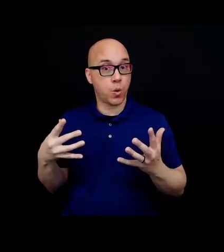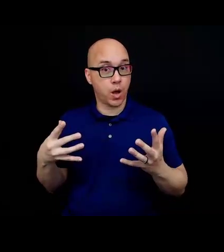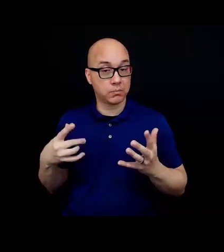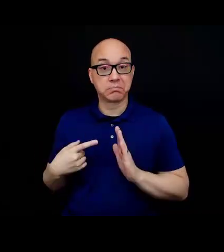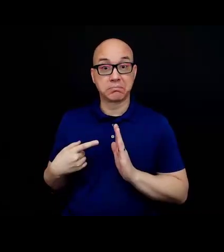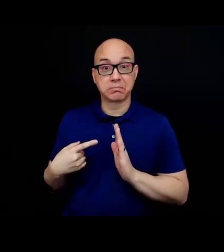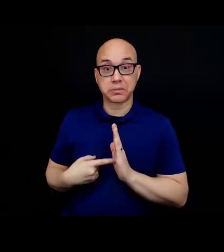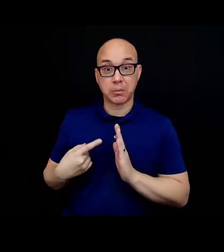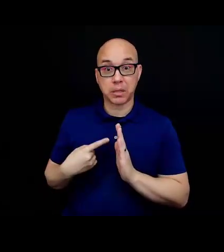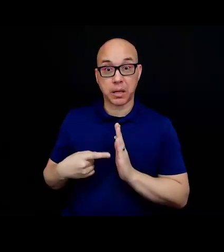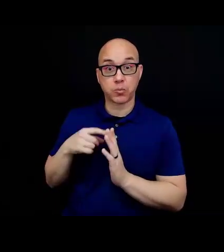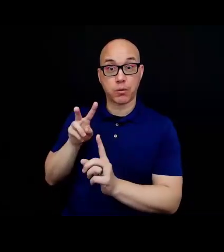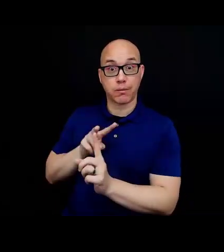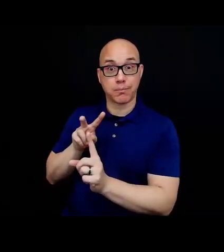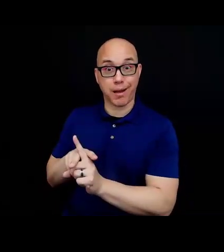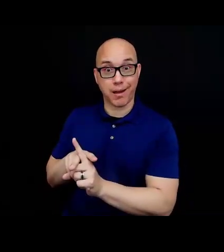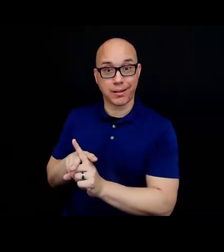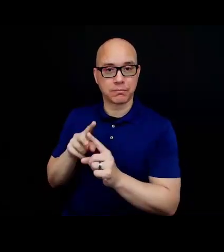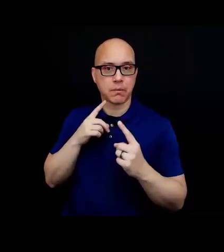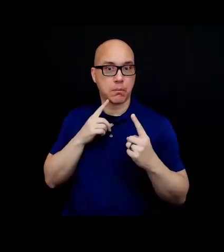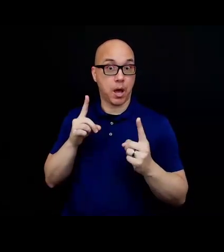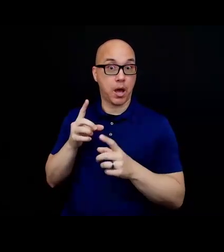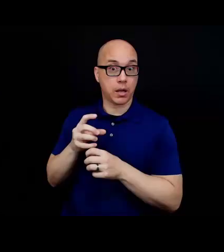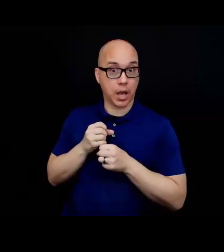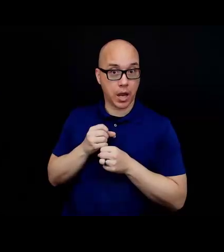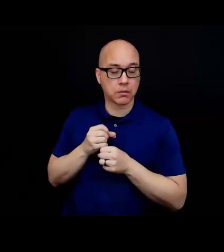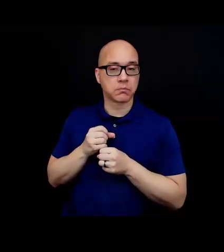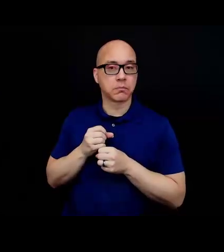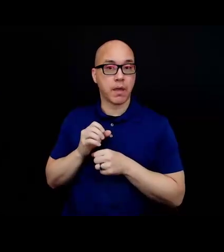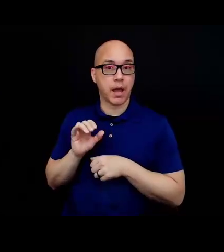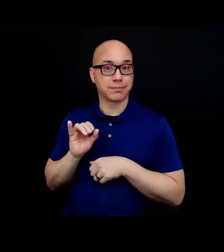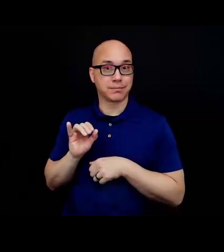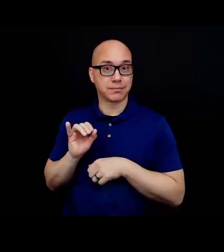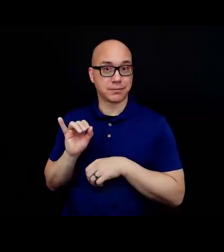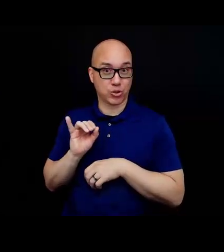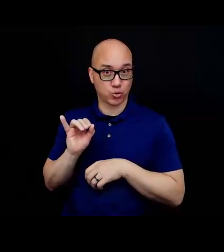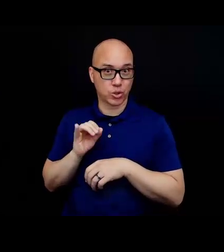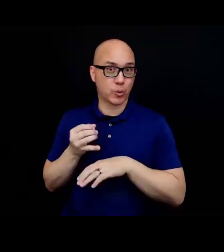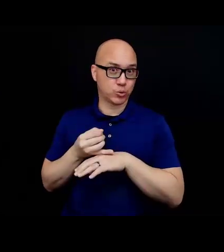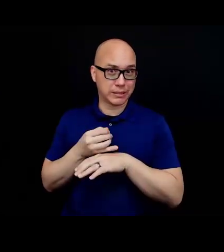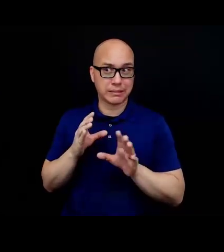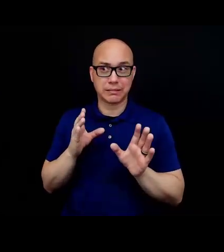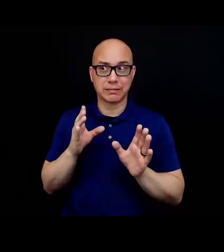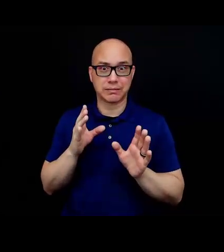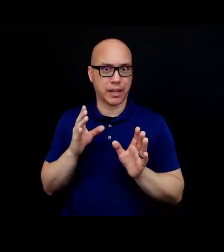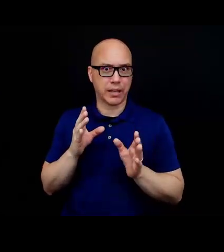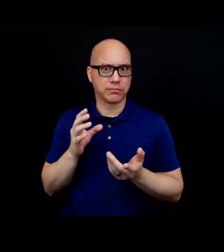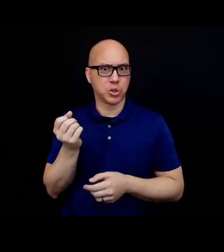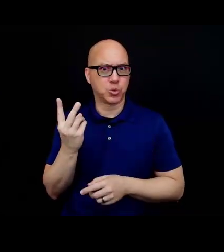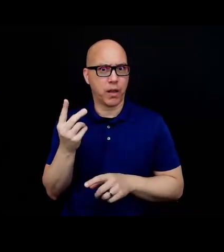interest free. And some business cards, depending on your income, you can